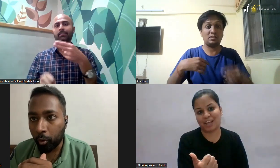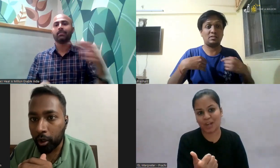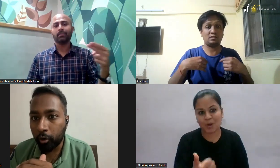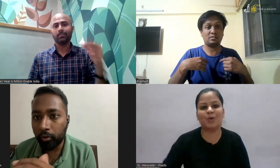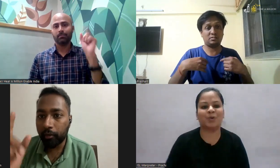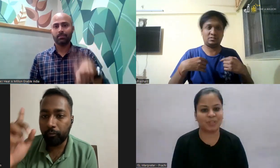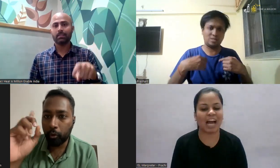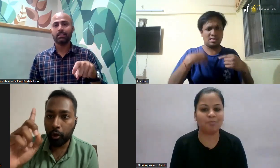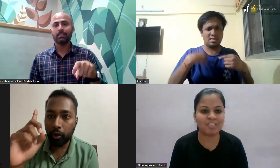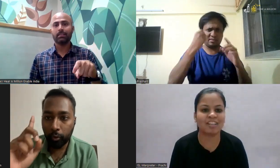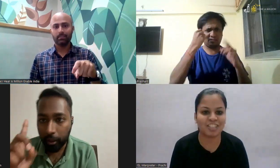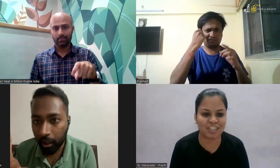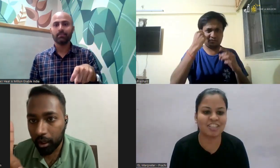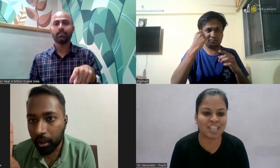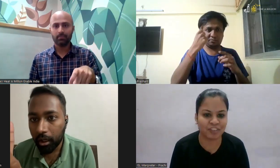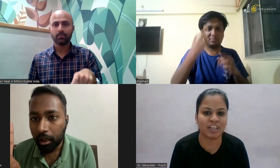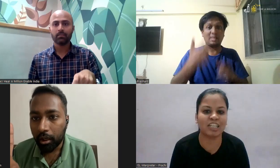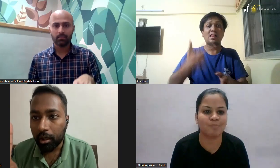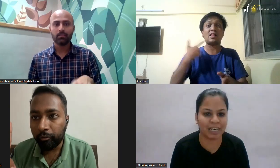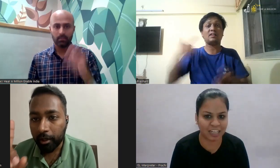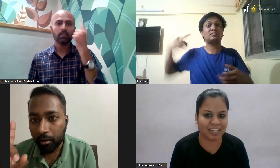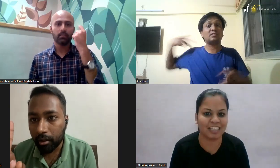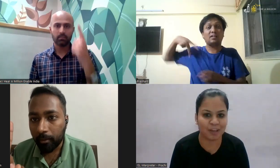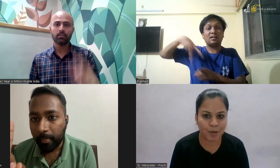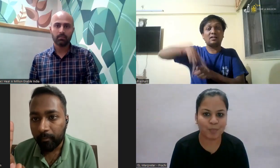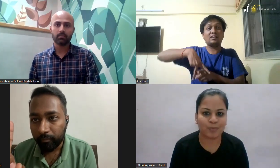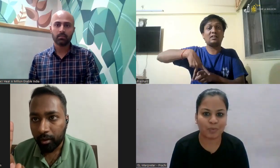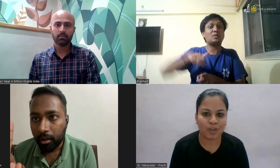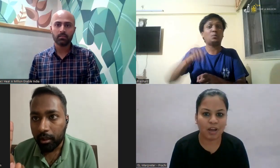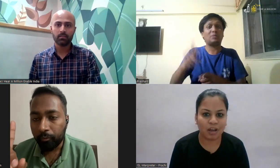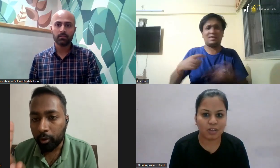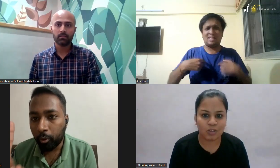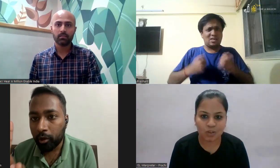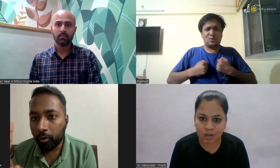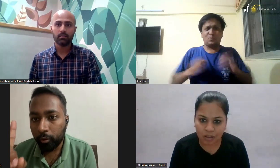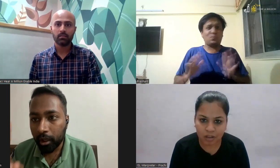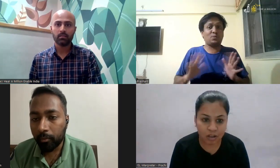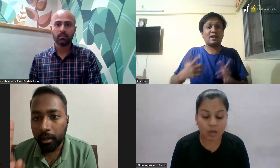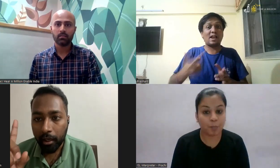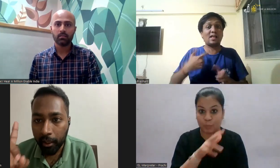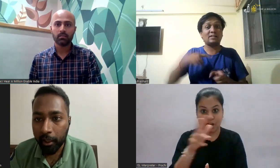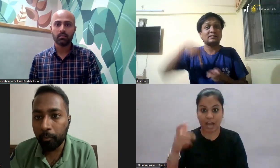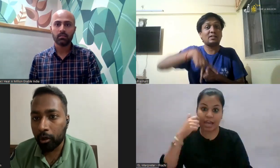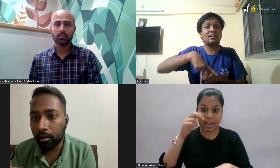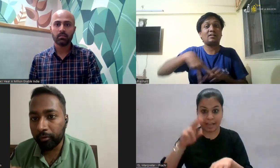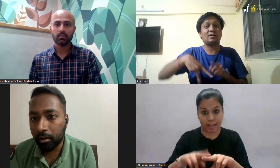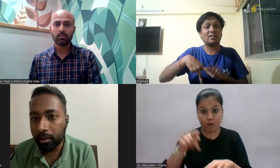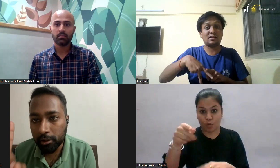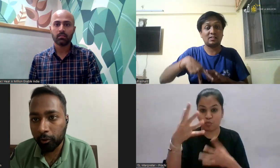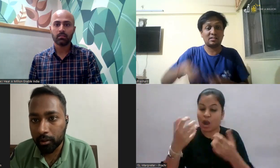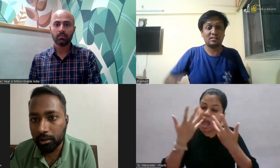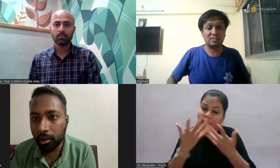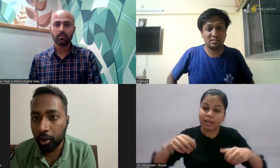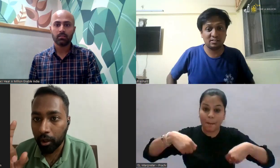So You want, if that you means want to take, registration certificate is if, mandatory. if you want to take any motor